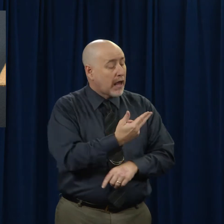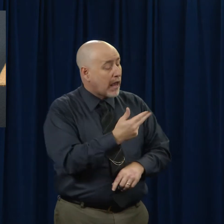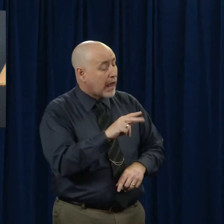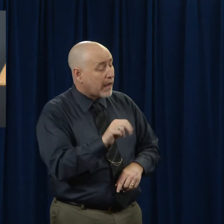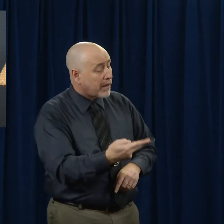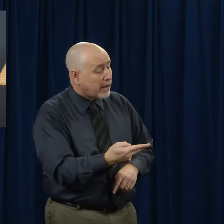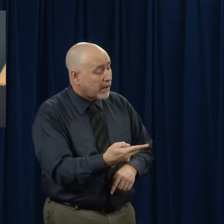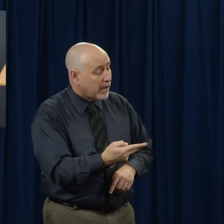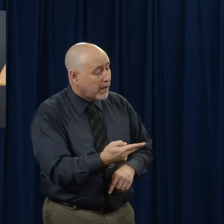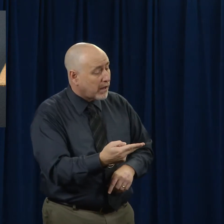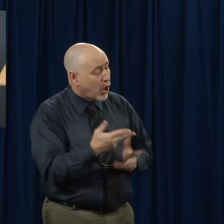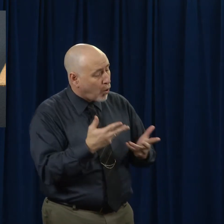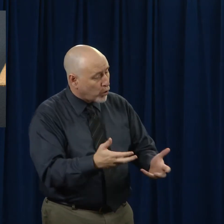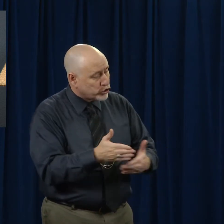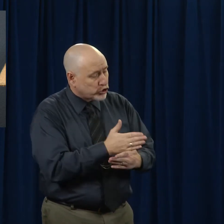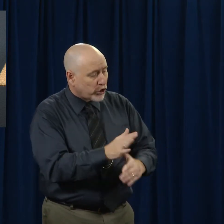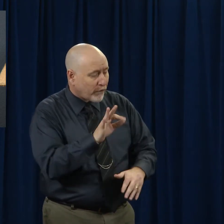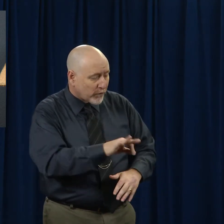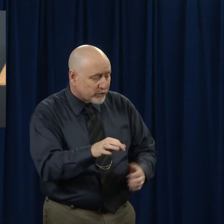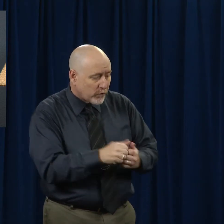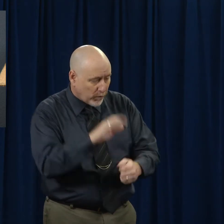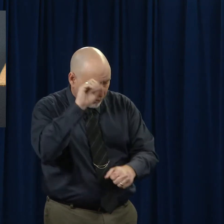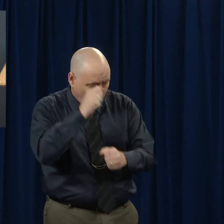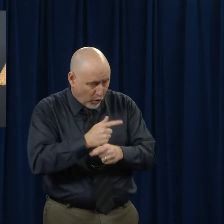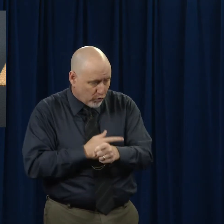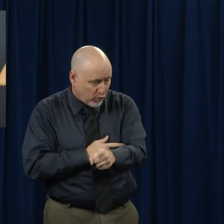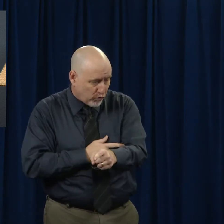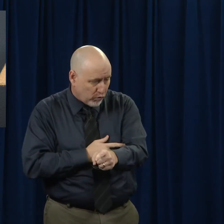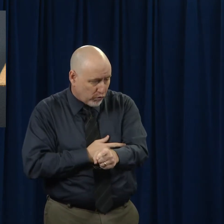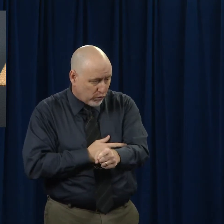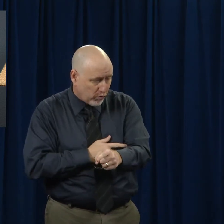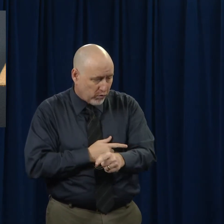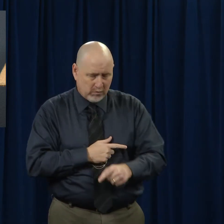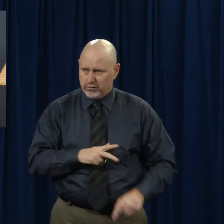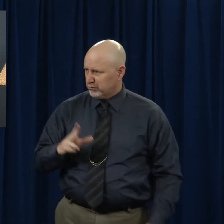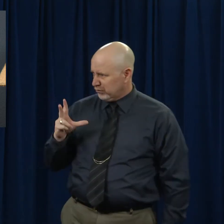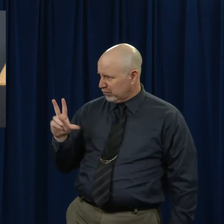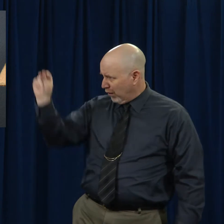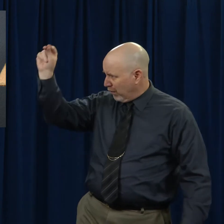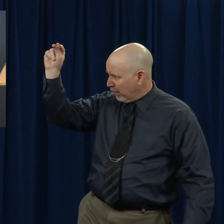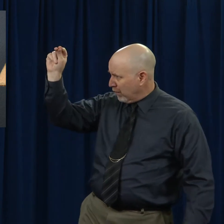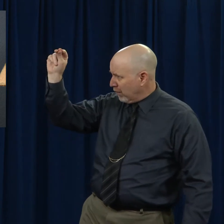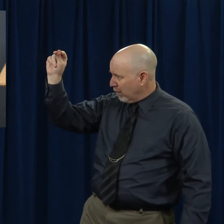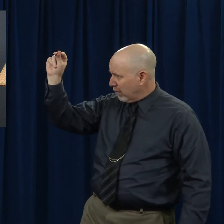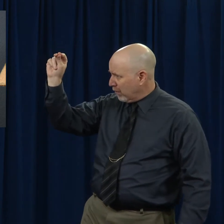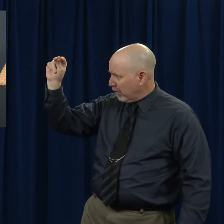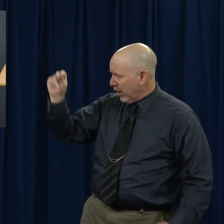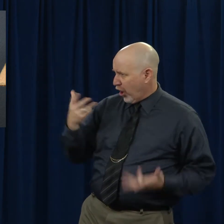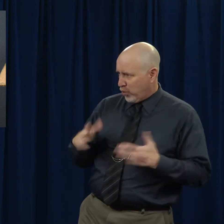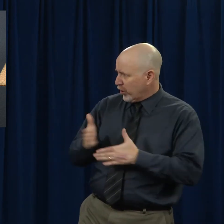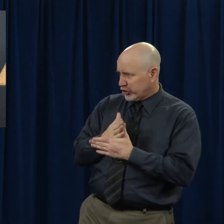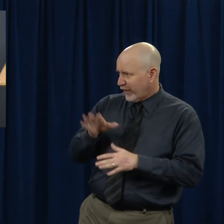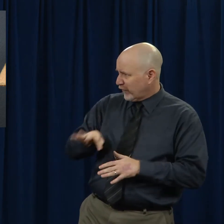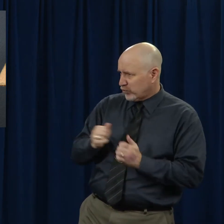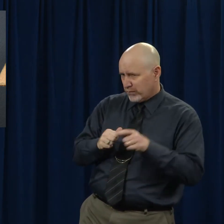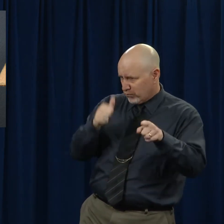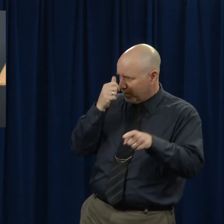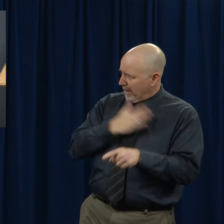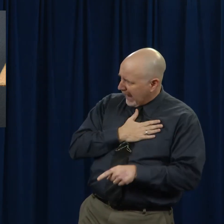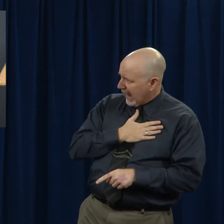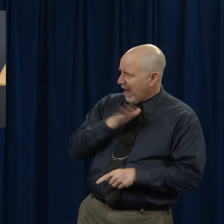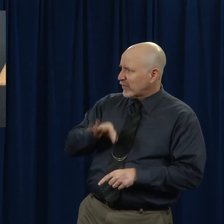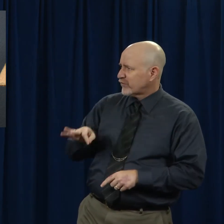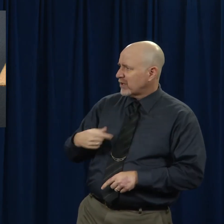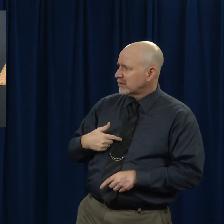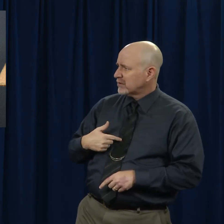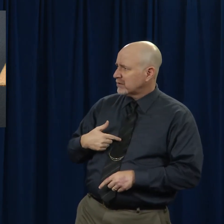Hannah, I want you to share your French fries with your brother. No, she said, I don't want to share my French fries. These are my